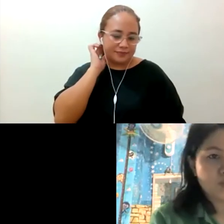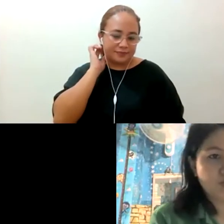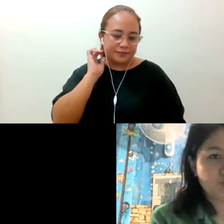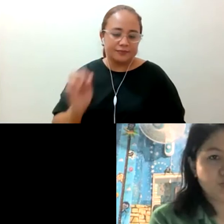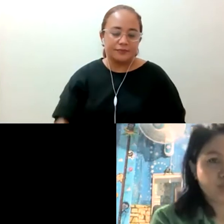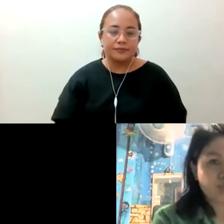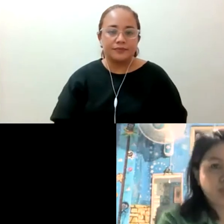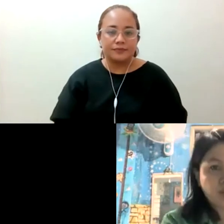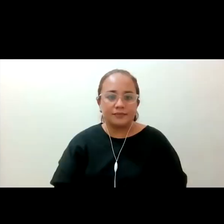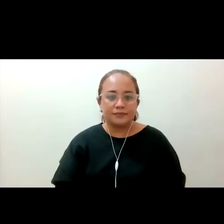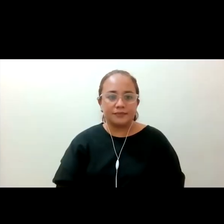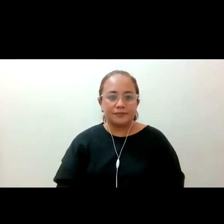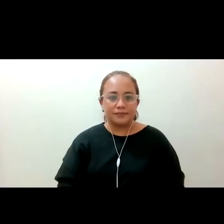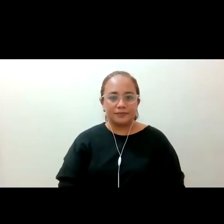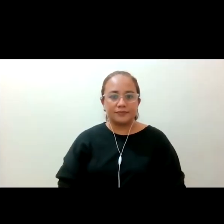Okay, let's see.